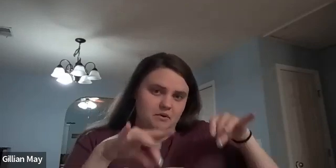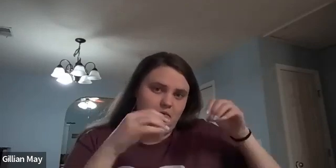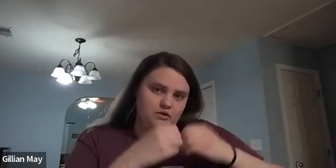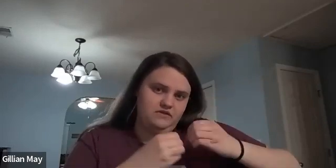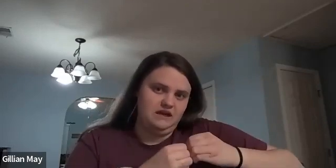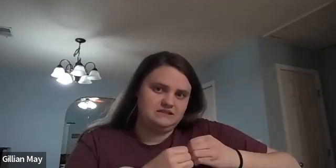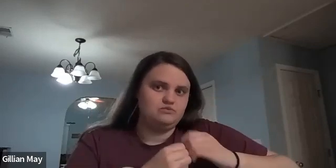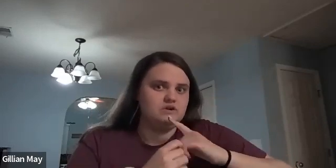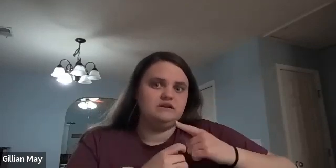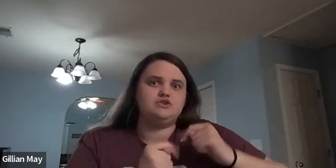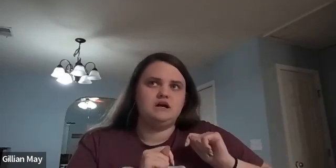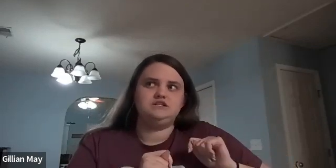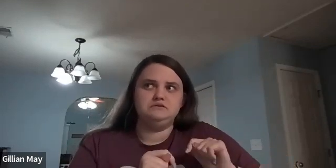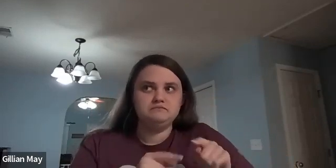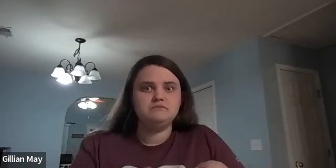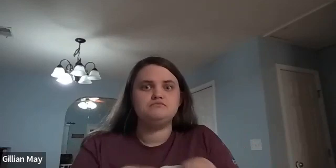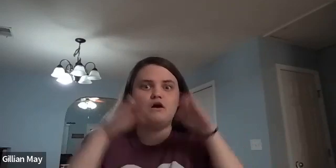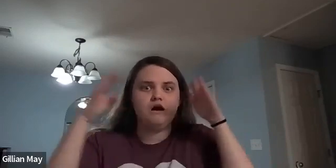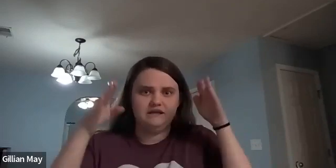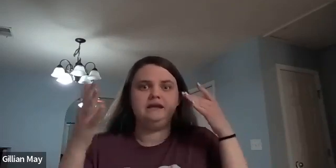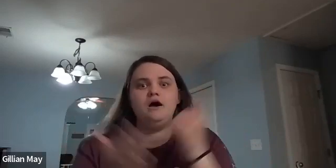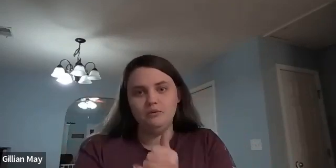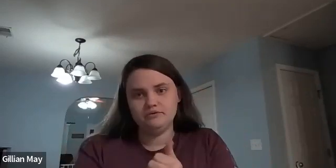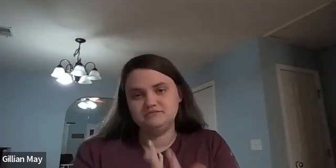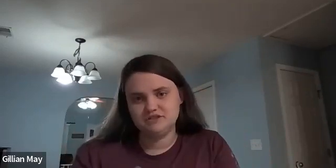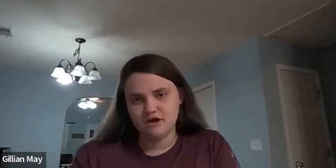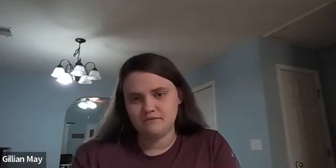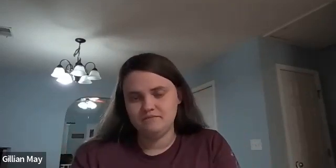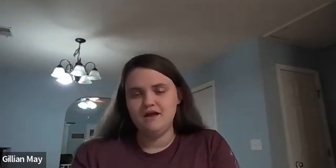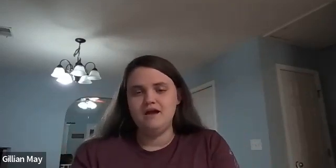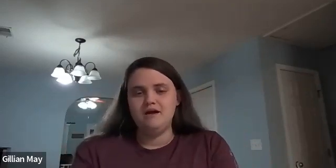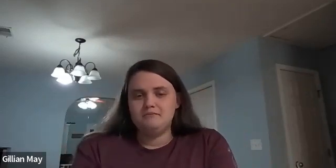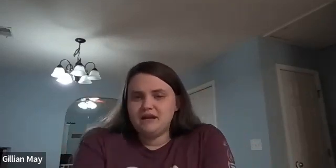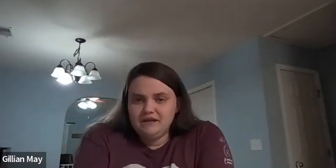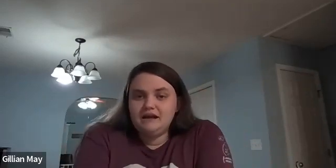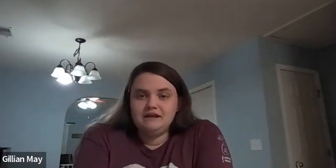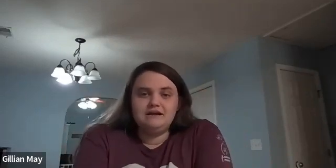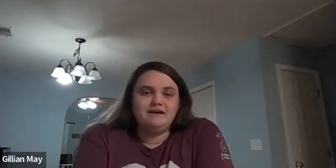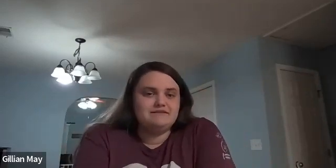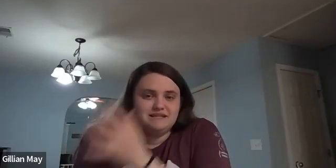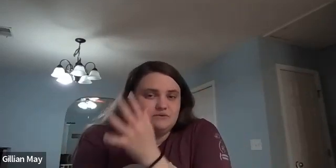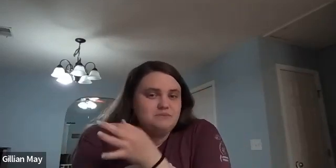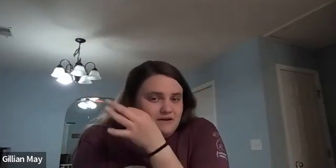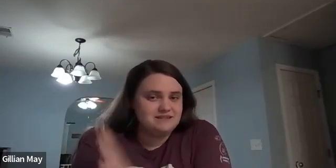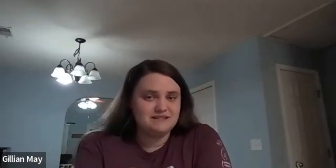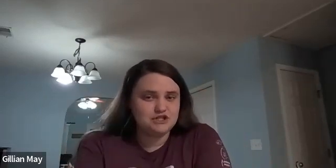on more things and really try to broaden and help. So, but I mean, again, like I said, it's always parents'